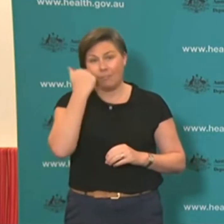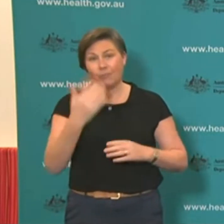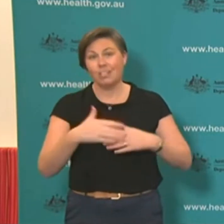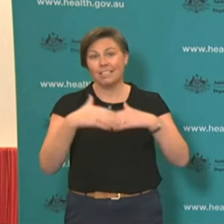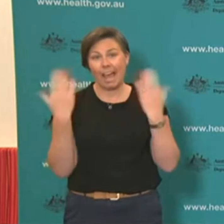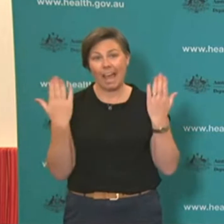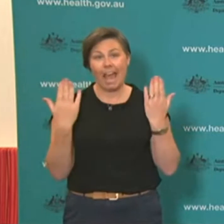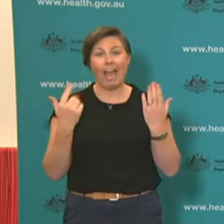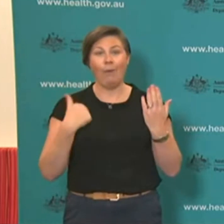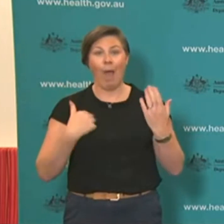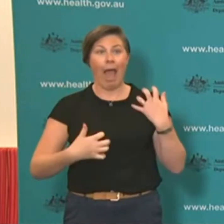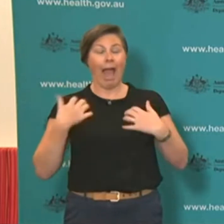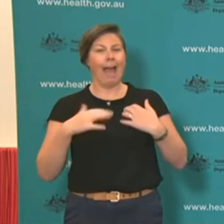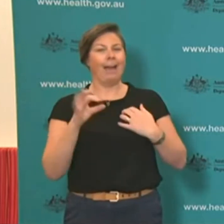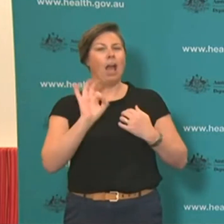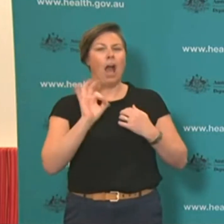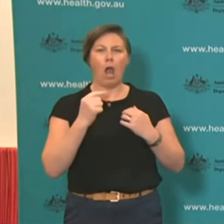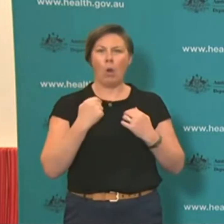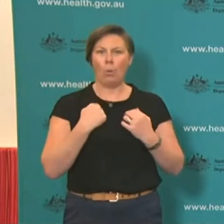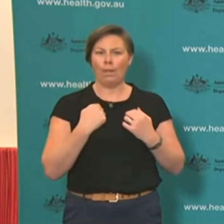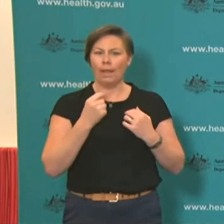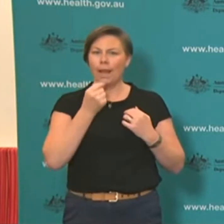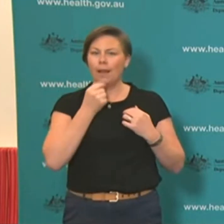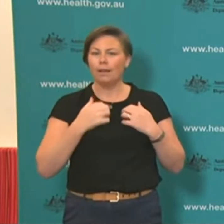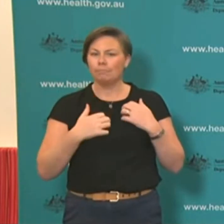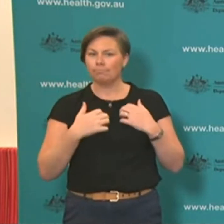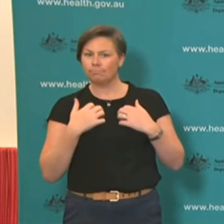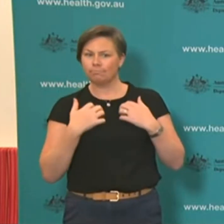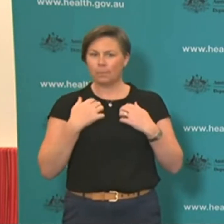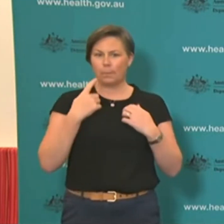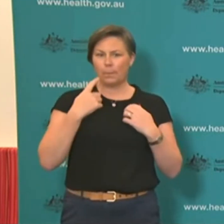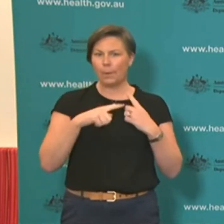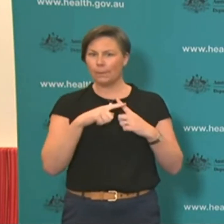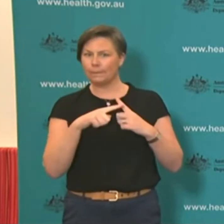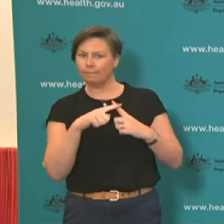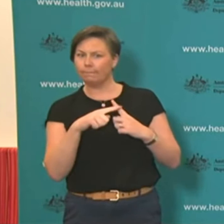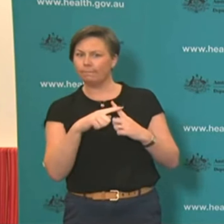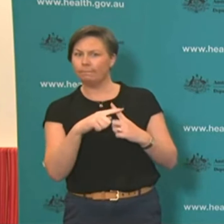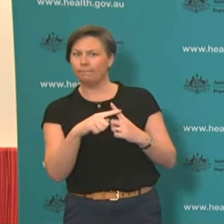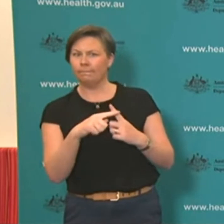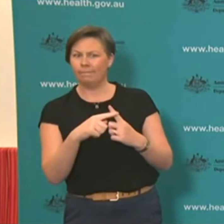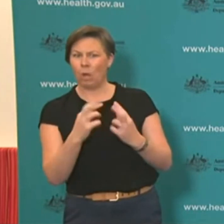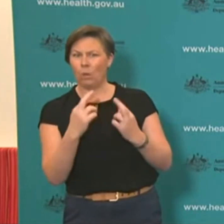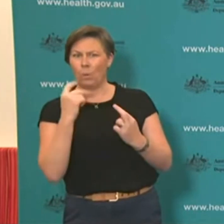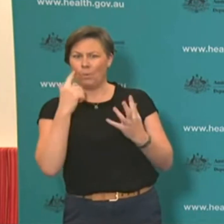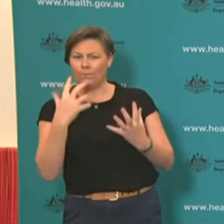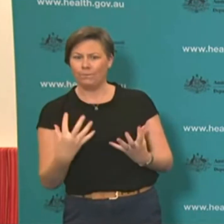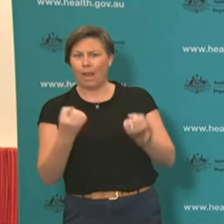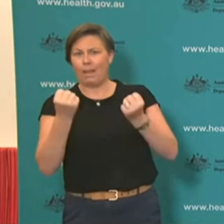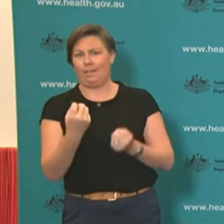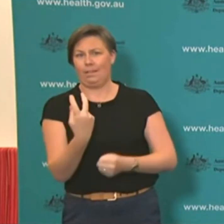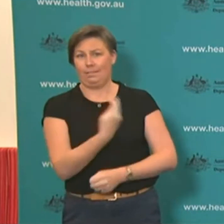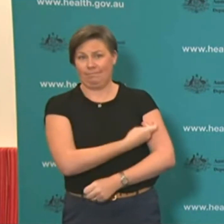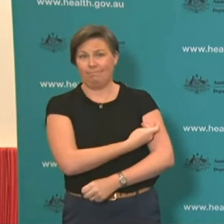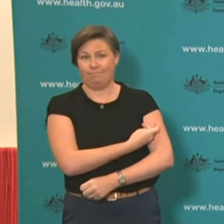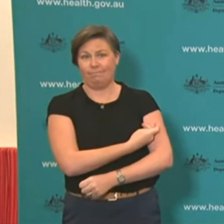optimistic, cautiously optimistic, but optimistic nonetheless, of a COVID-19 vaccine being produced.